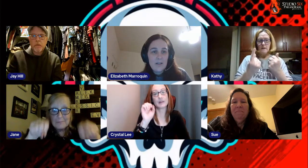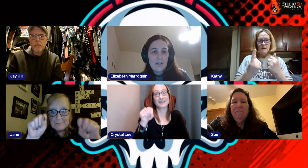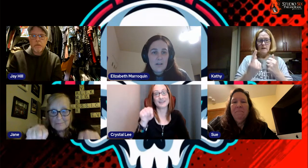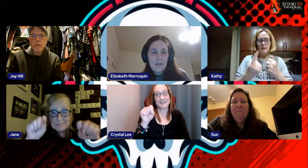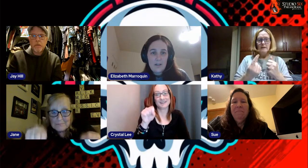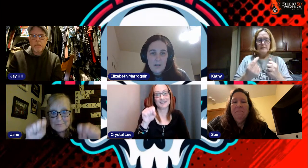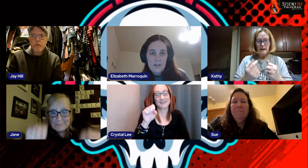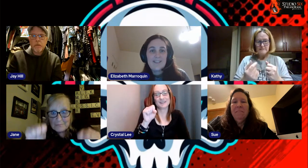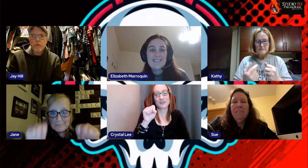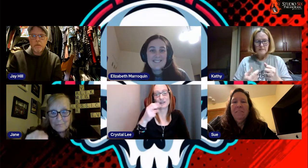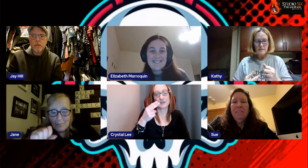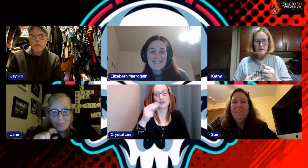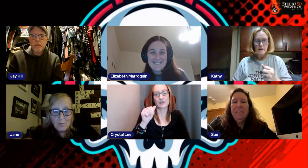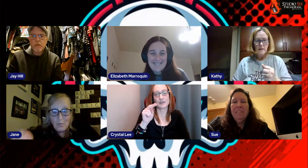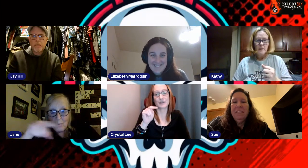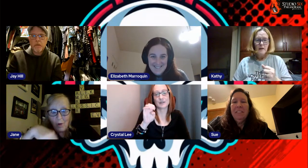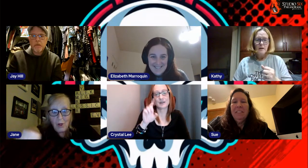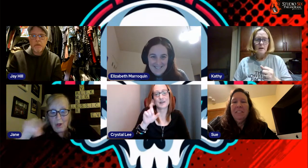Any? Yes.